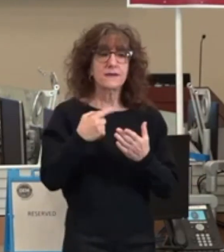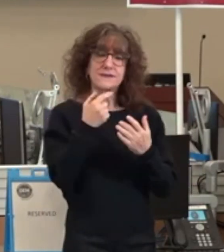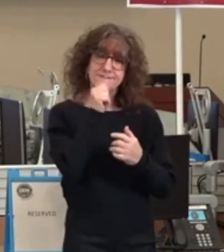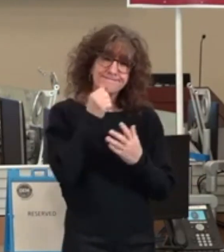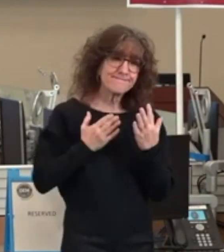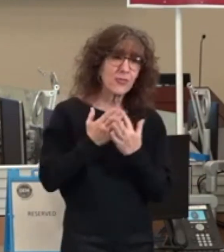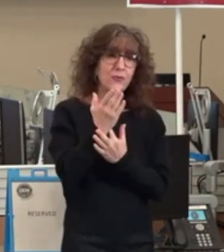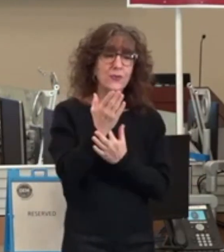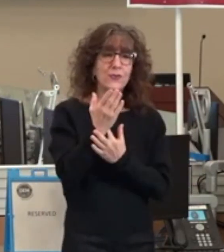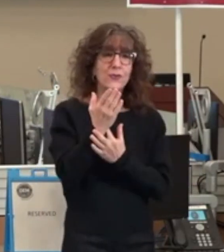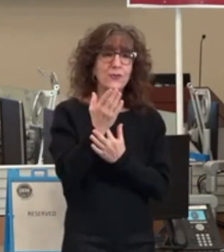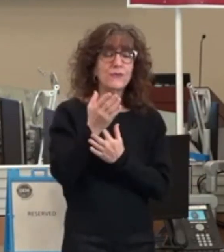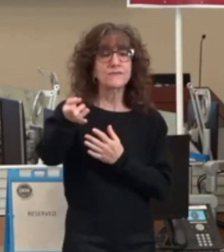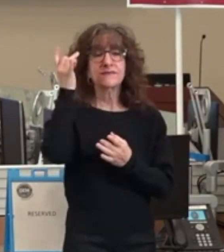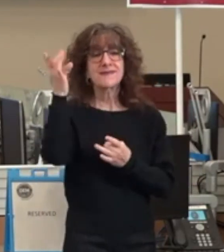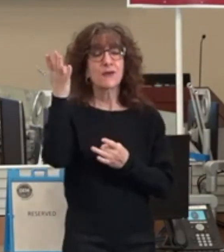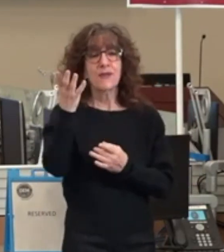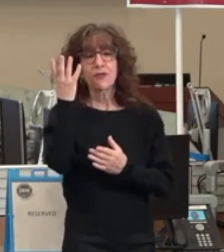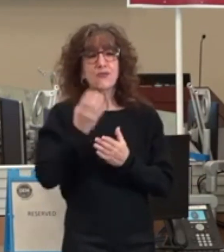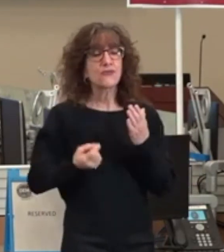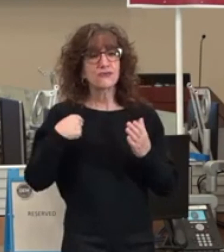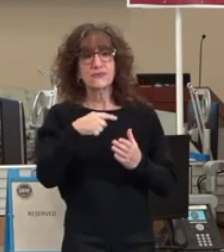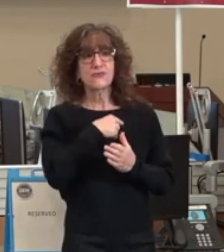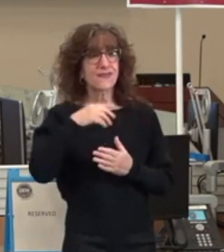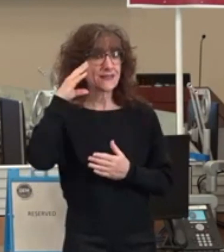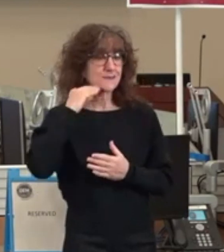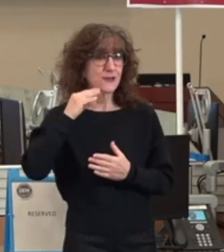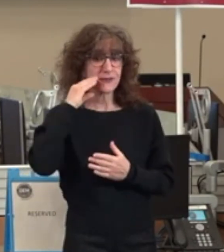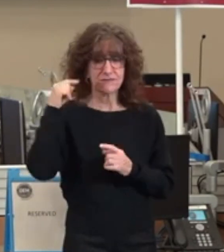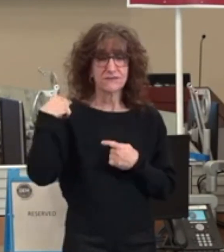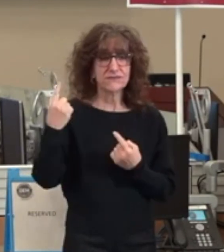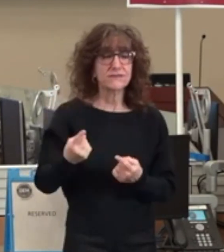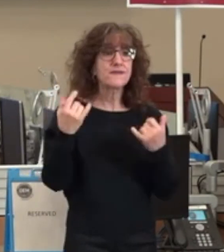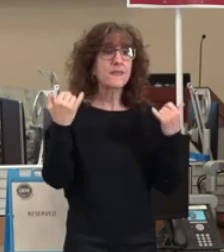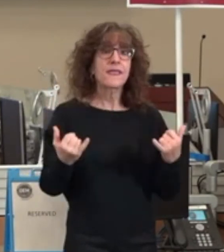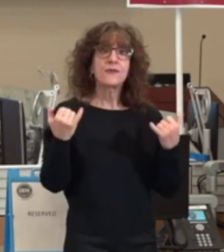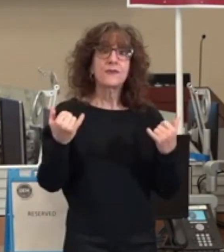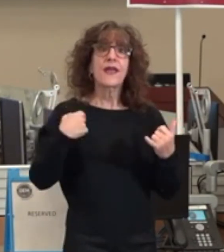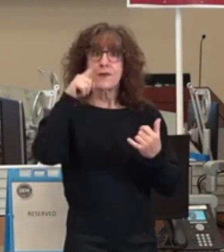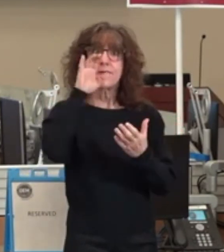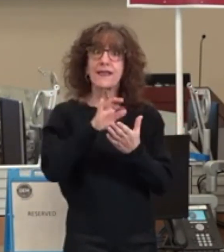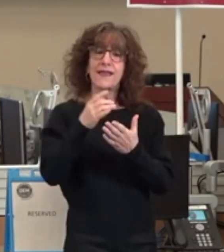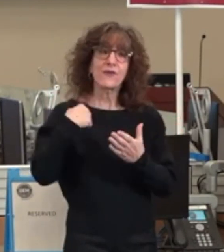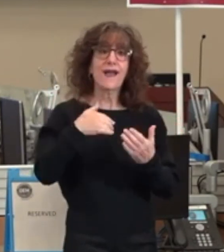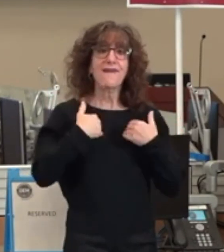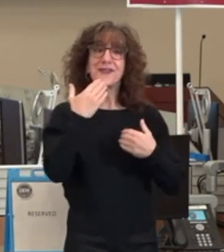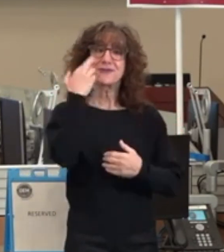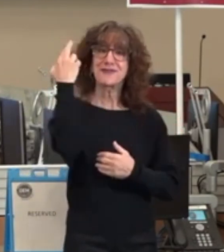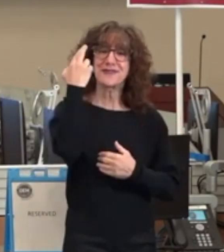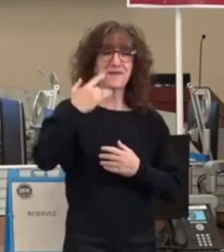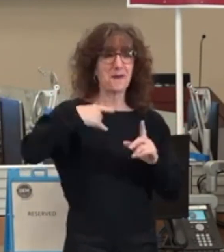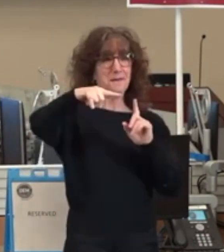through. Despite the terrible loss that we have all experienced this past year, today, we believe that we have good reason to